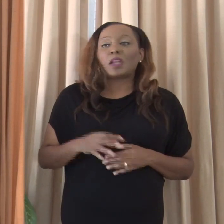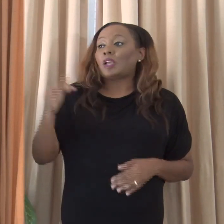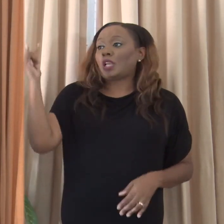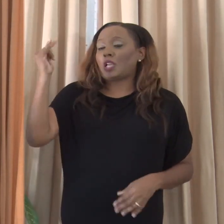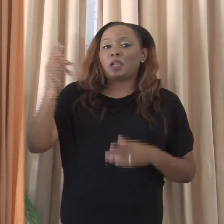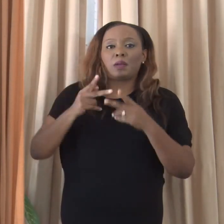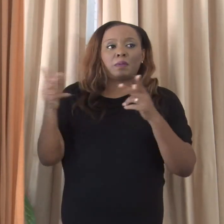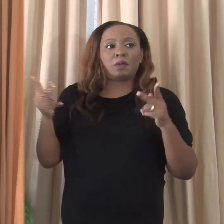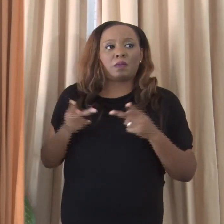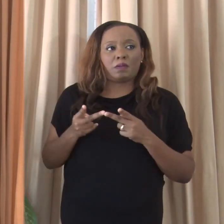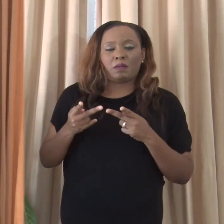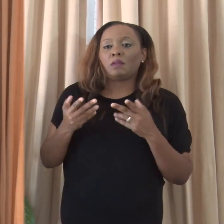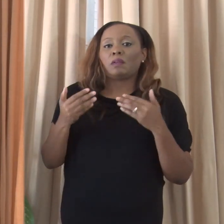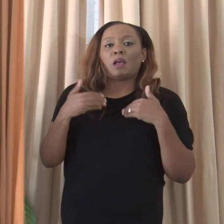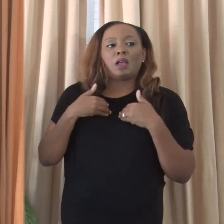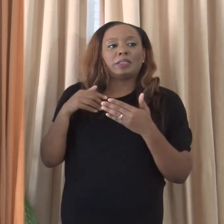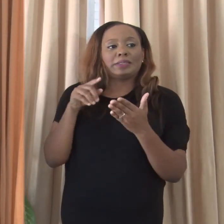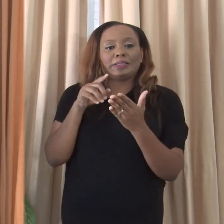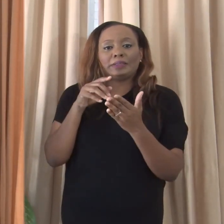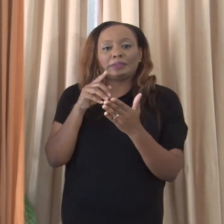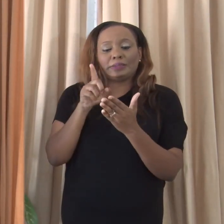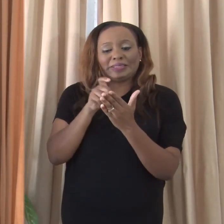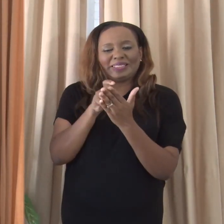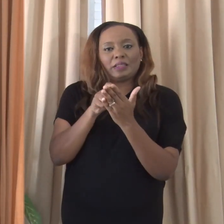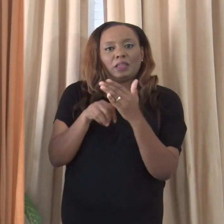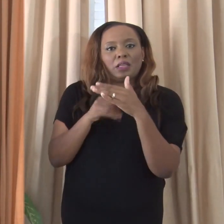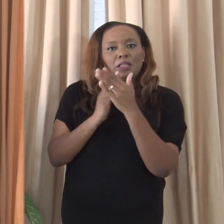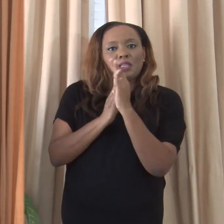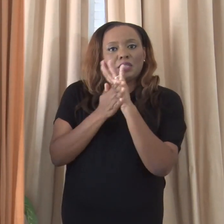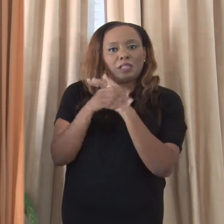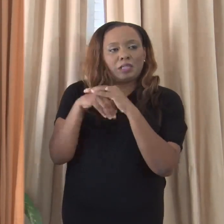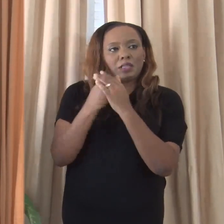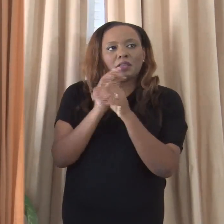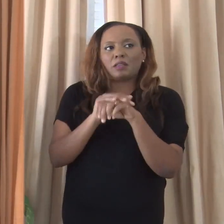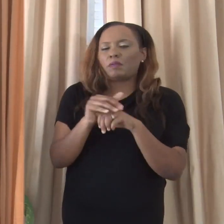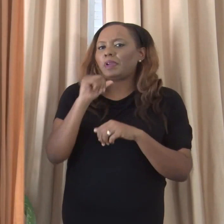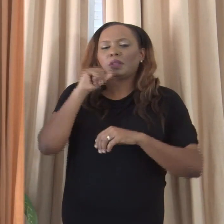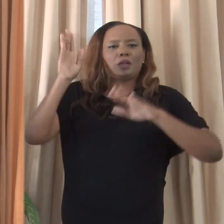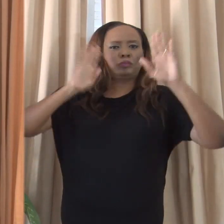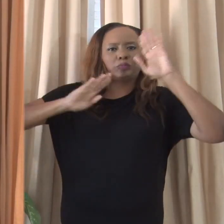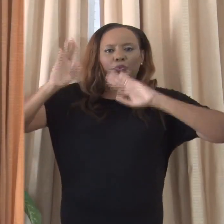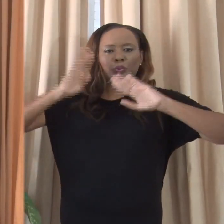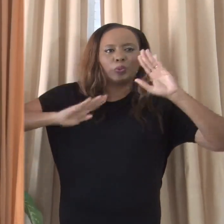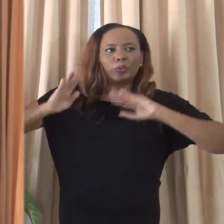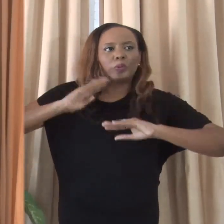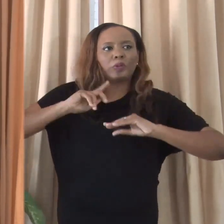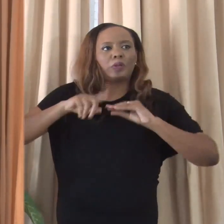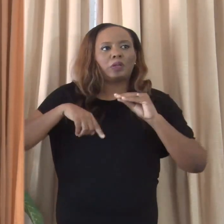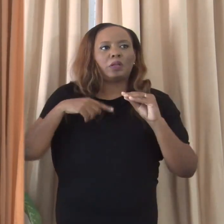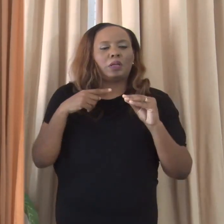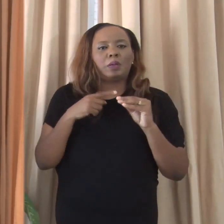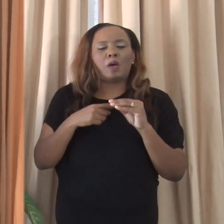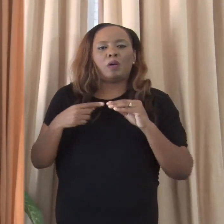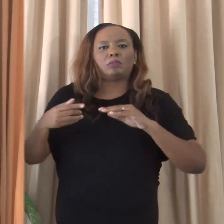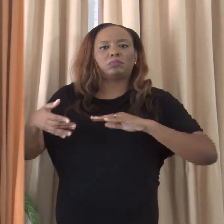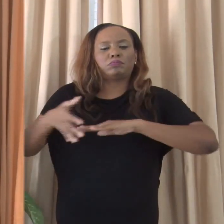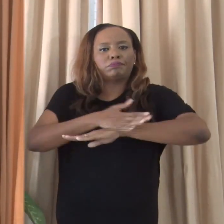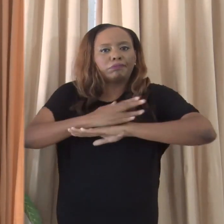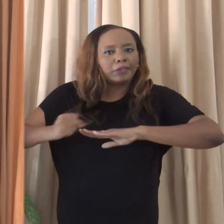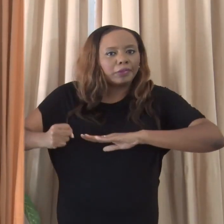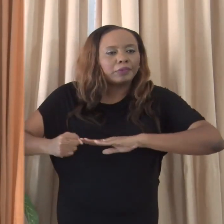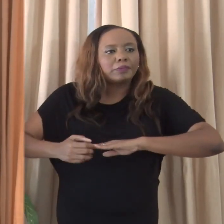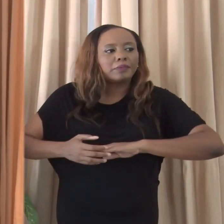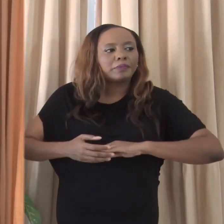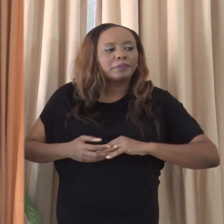is being used at this point in time, and we are not worried about the availability of such. We have